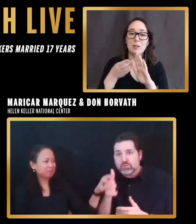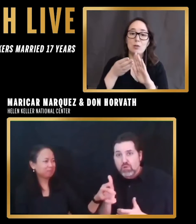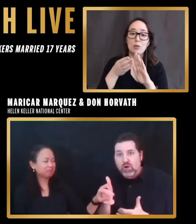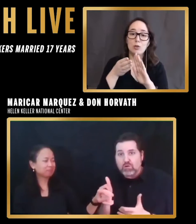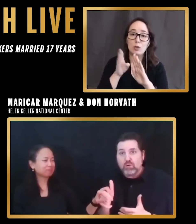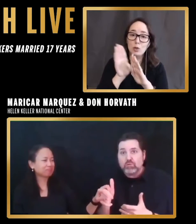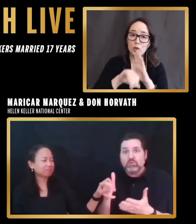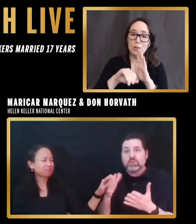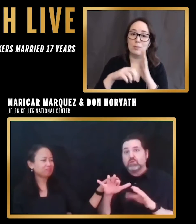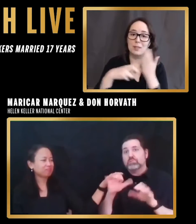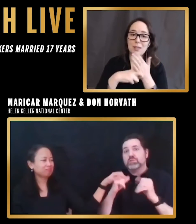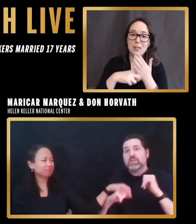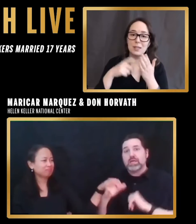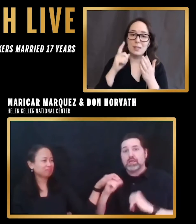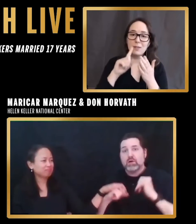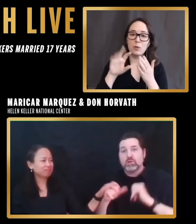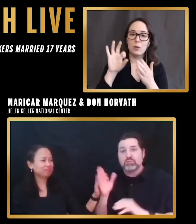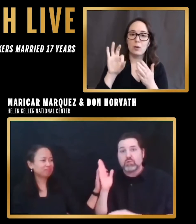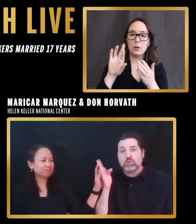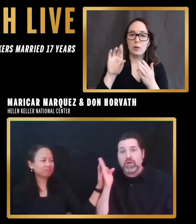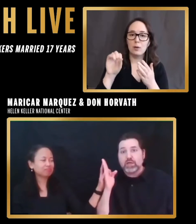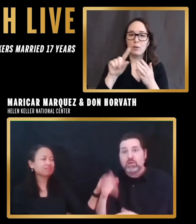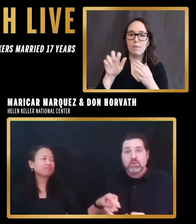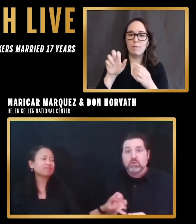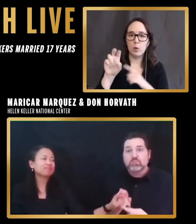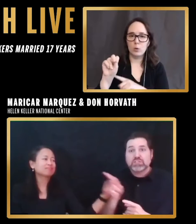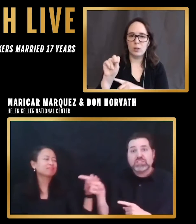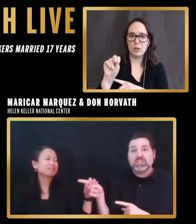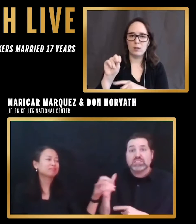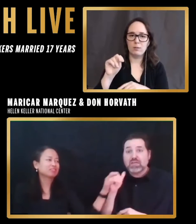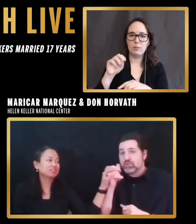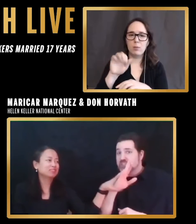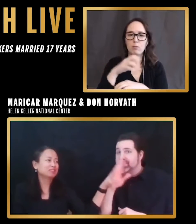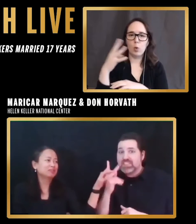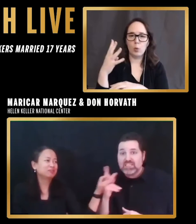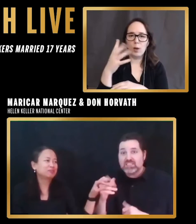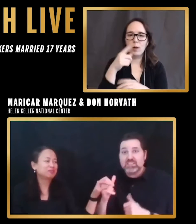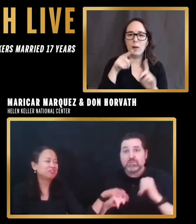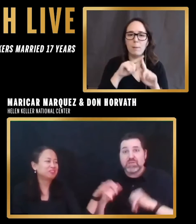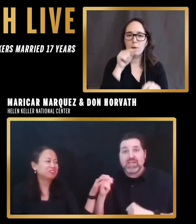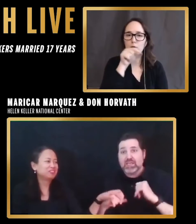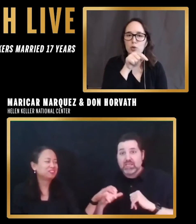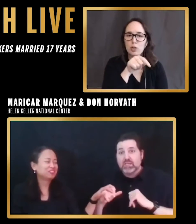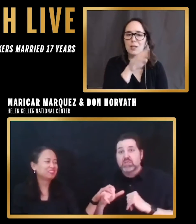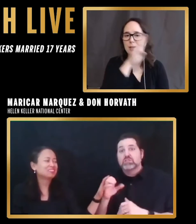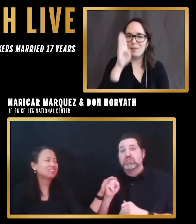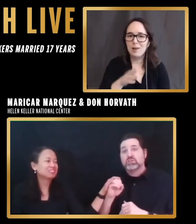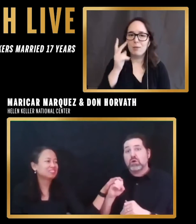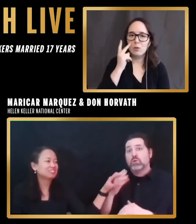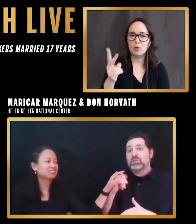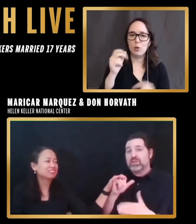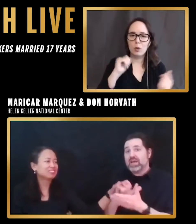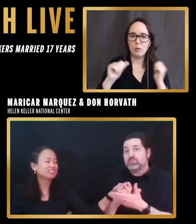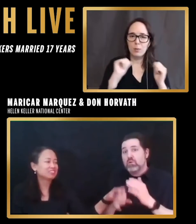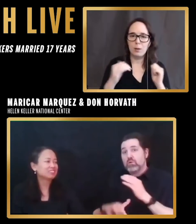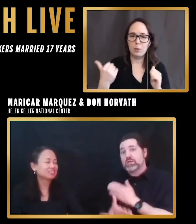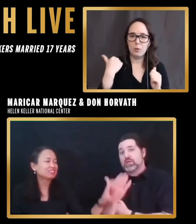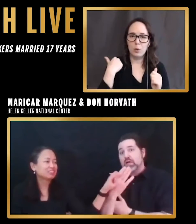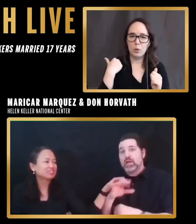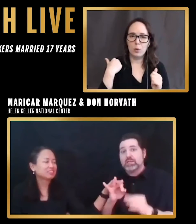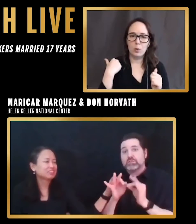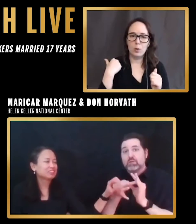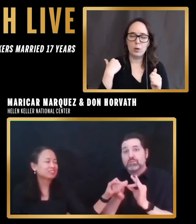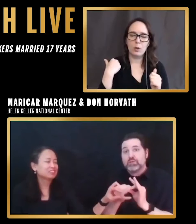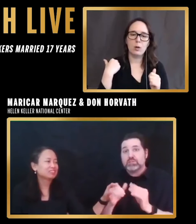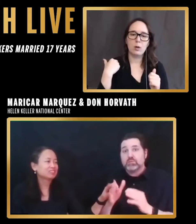Frozen tomorrow, the play on Broadway. But she had never seen the play. So that morning,